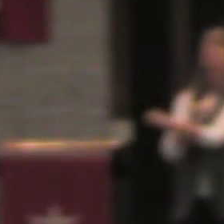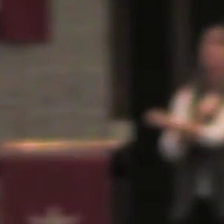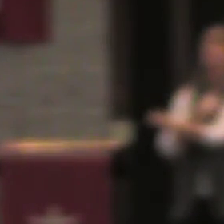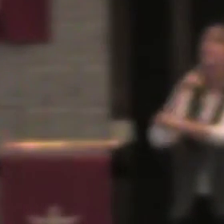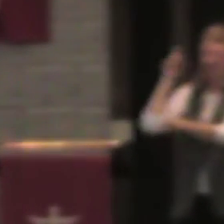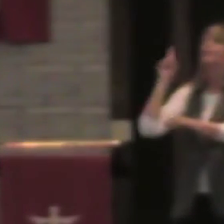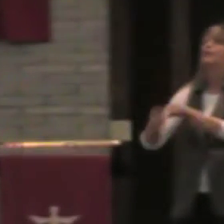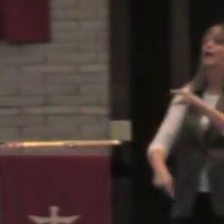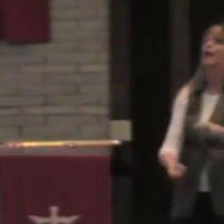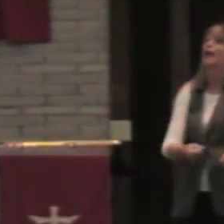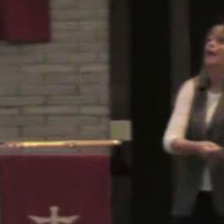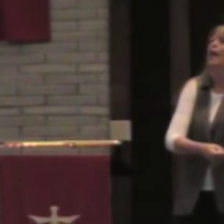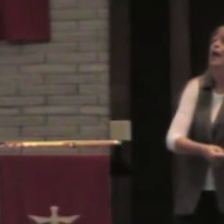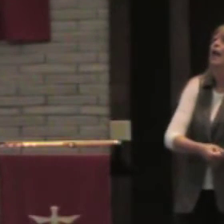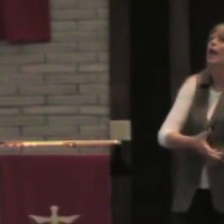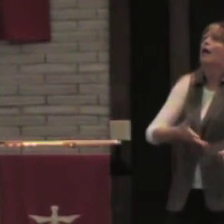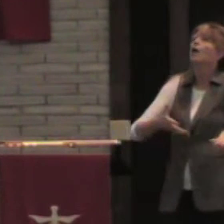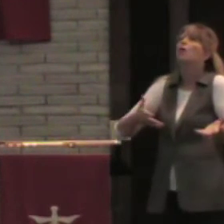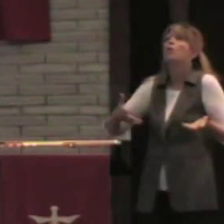hangs on to us and we can't let it go